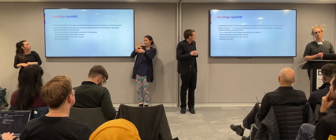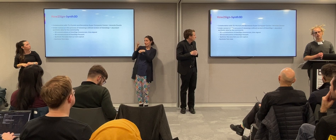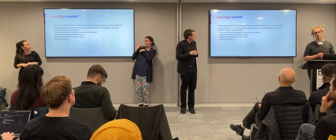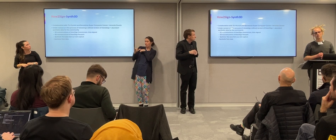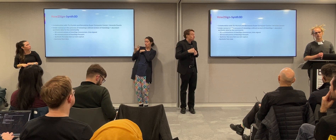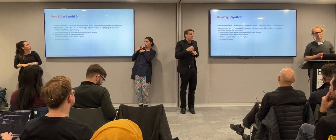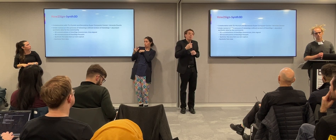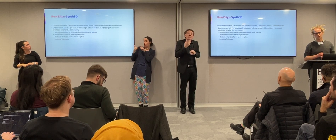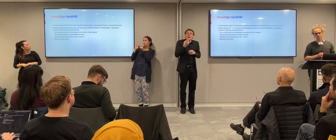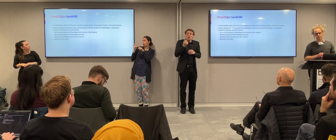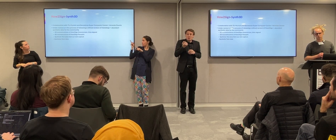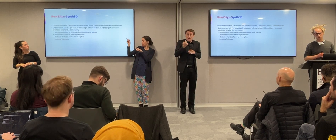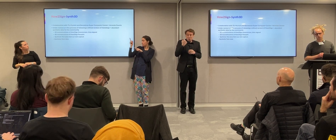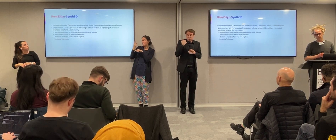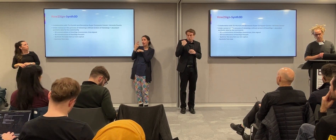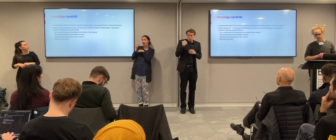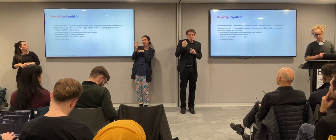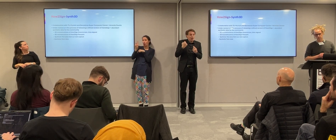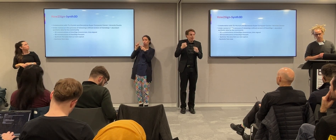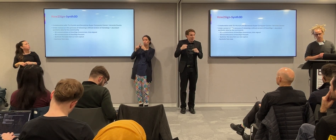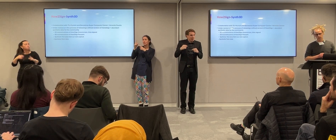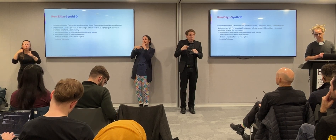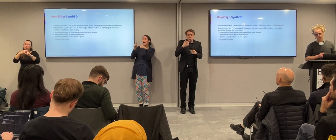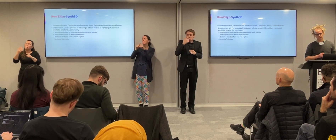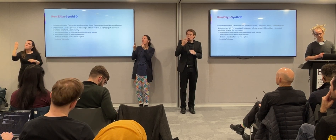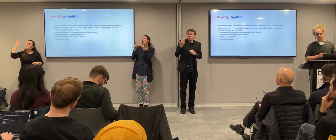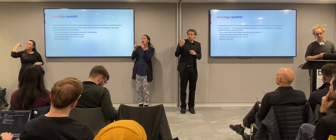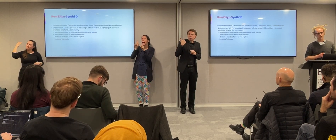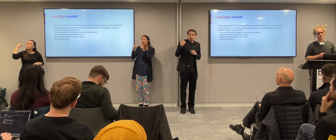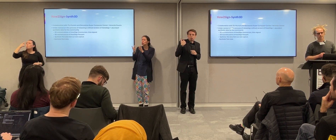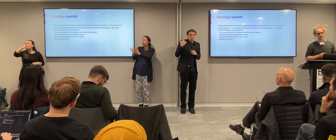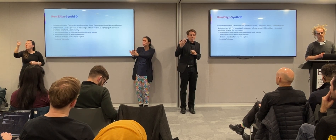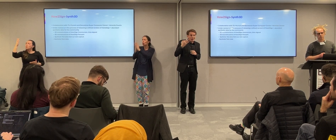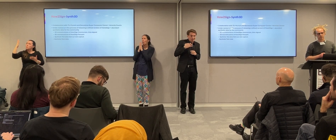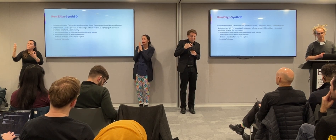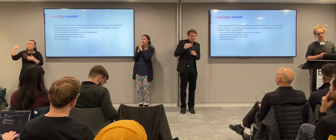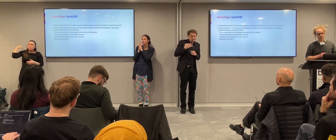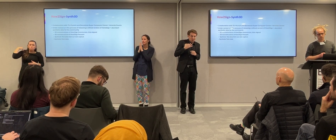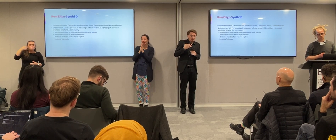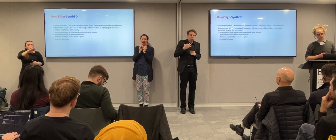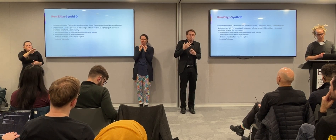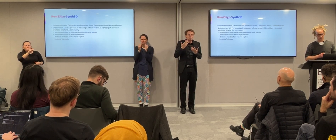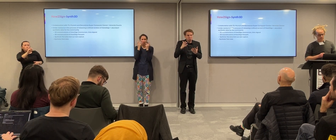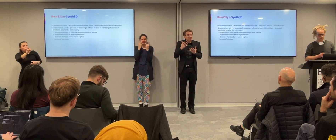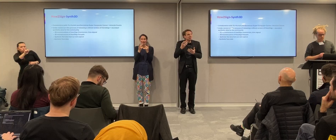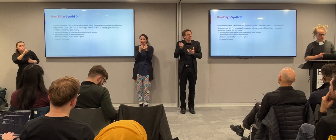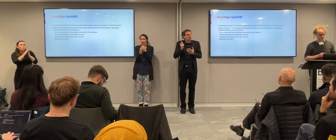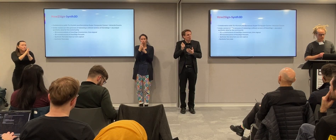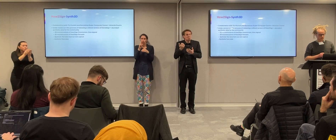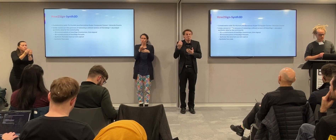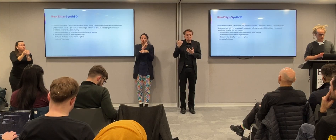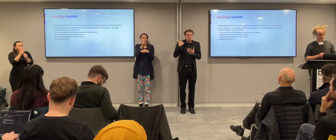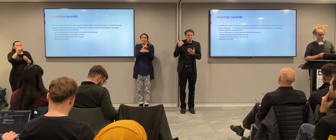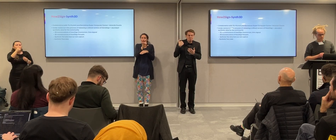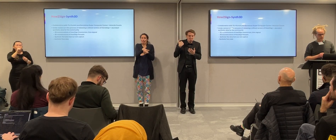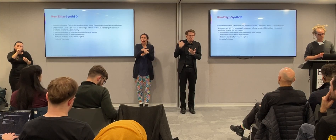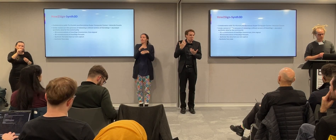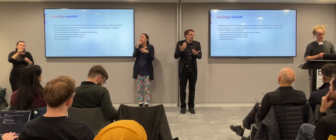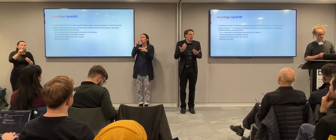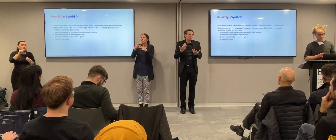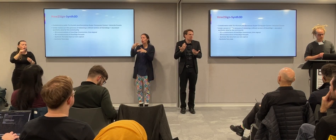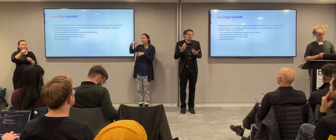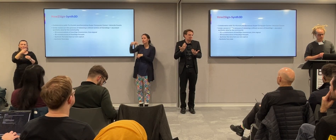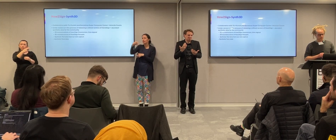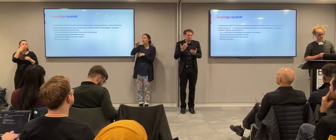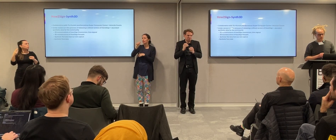available from How to Sign, but only on request. And I have not seen anybody actually using it. It's called the